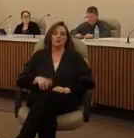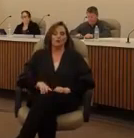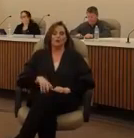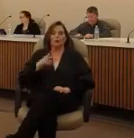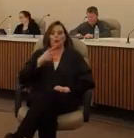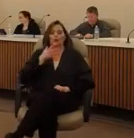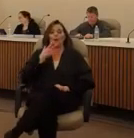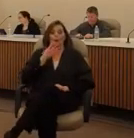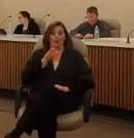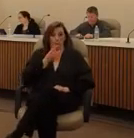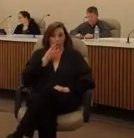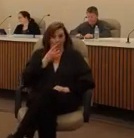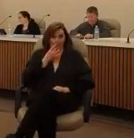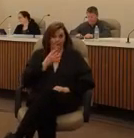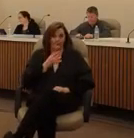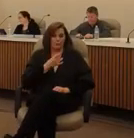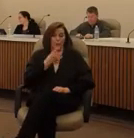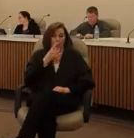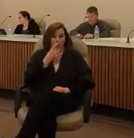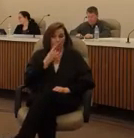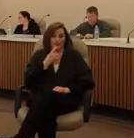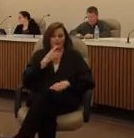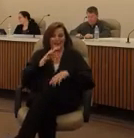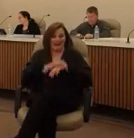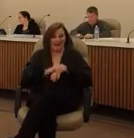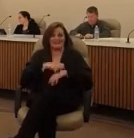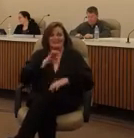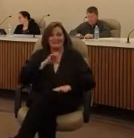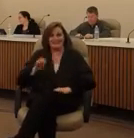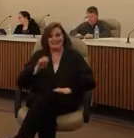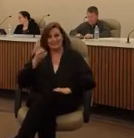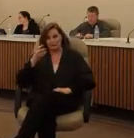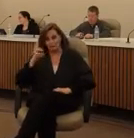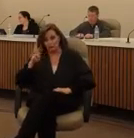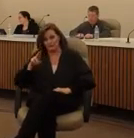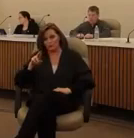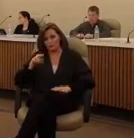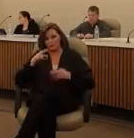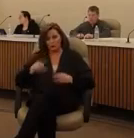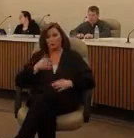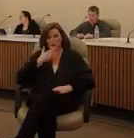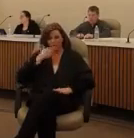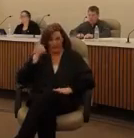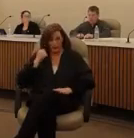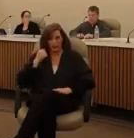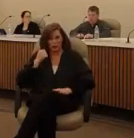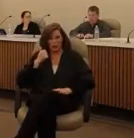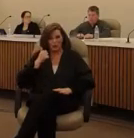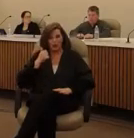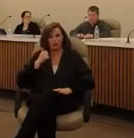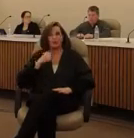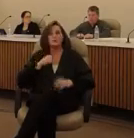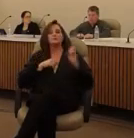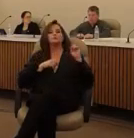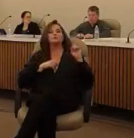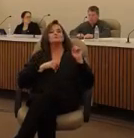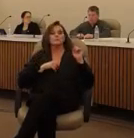on East River Road if there are going to be more people walking to get to this store? The